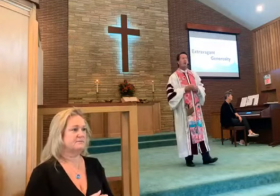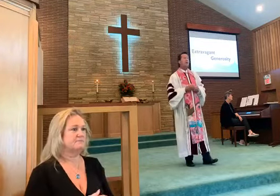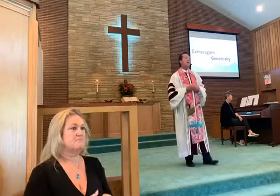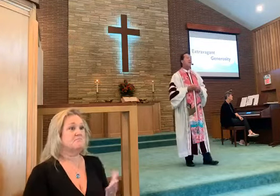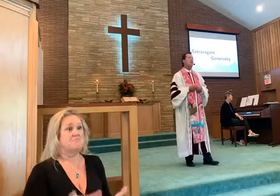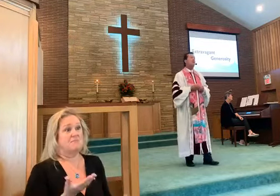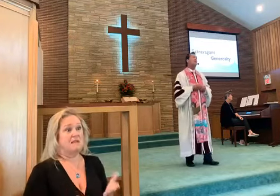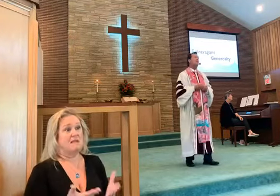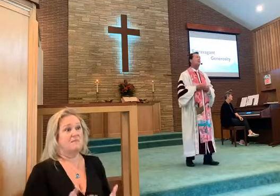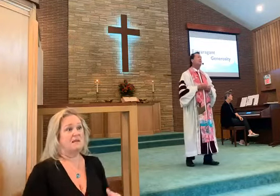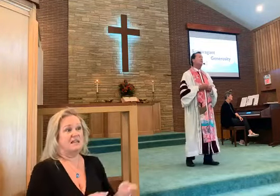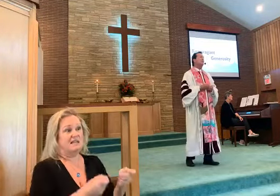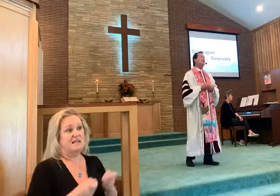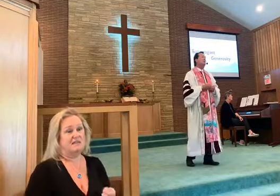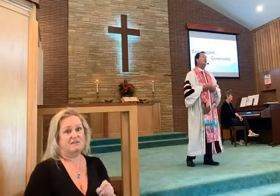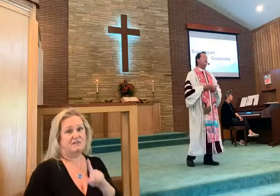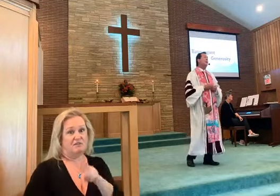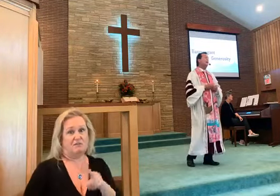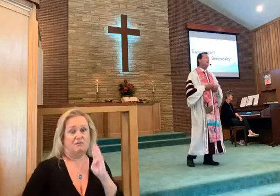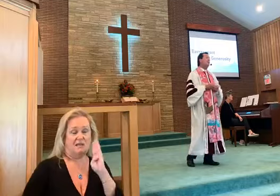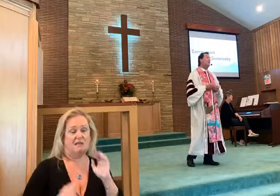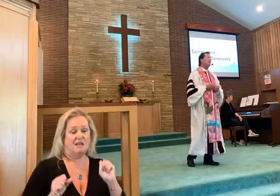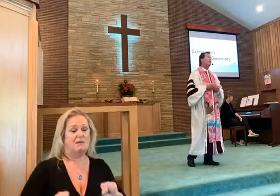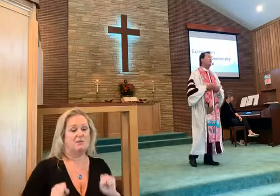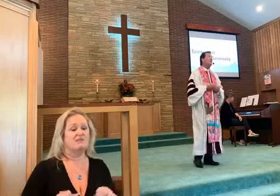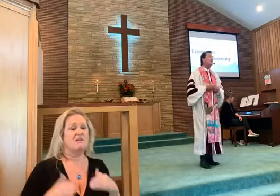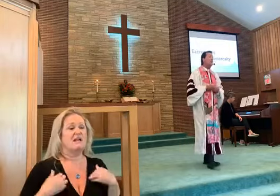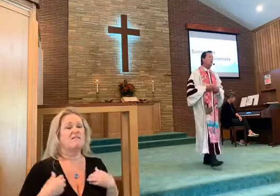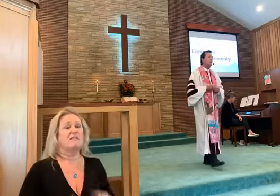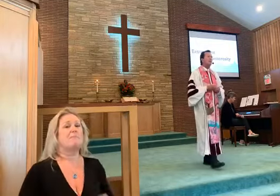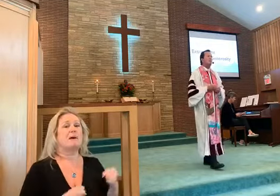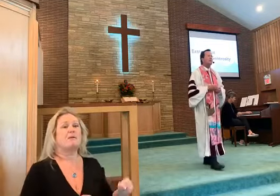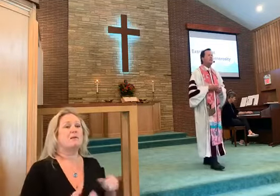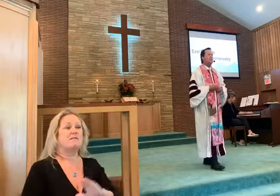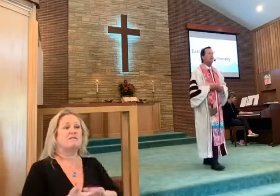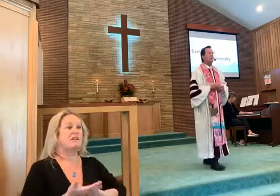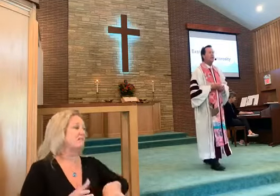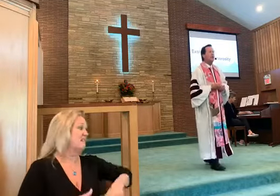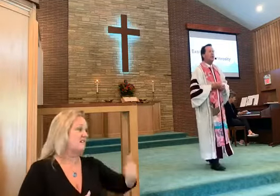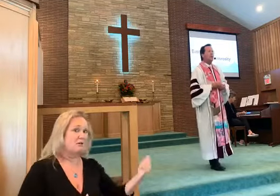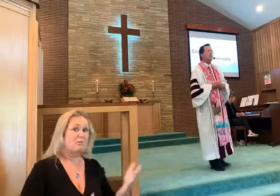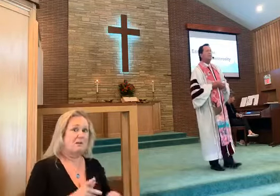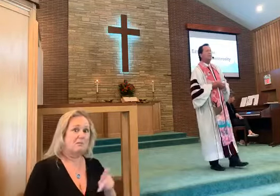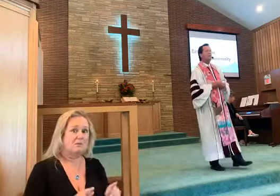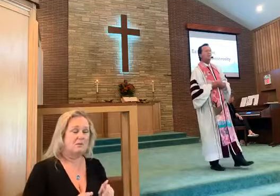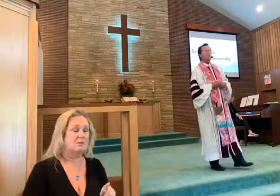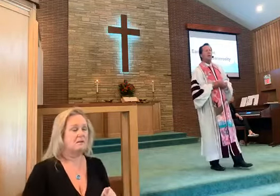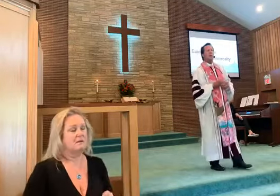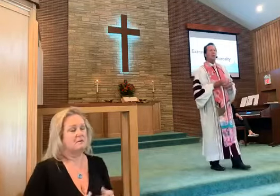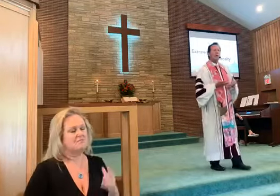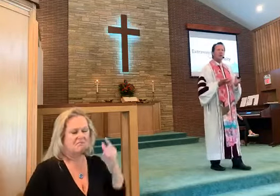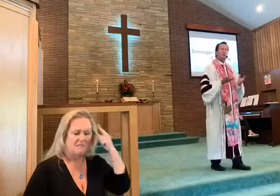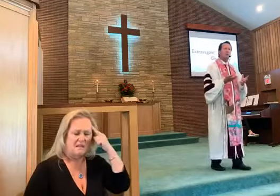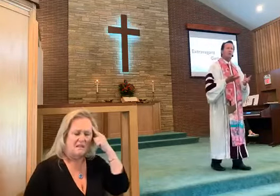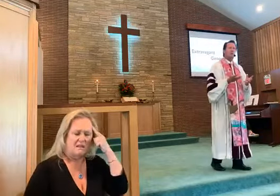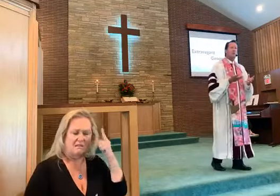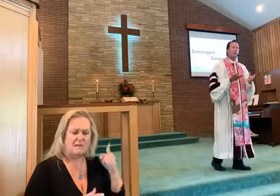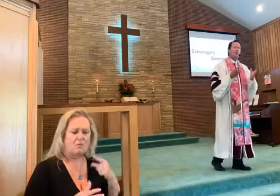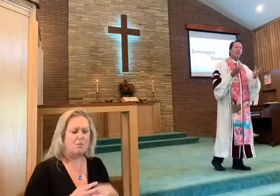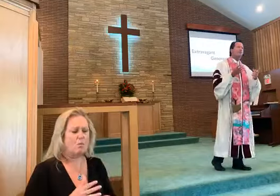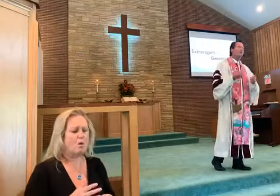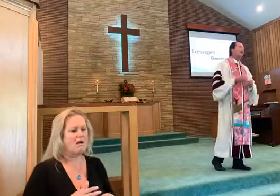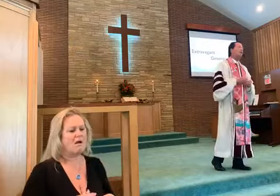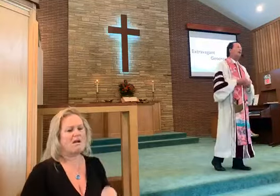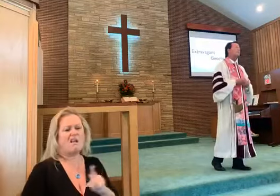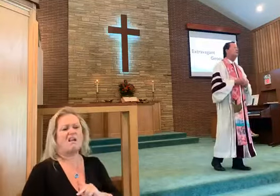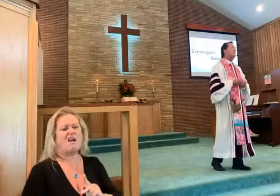It might have been a gift of you being able to have the power to forgive someone else. But just think about what